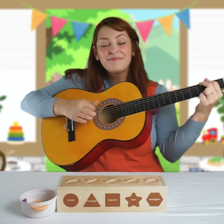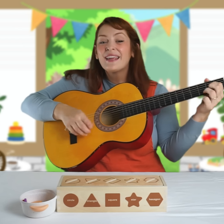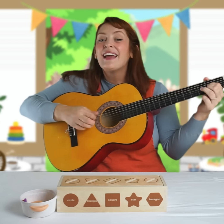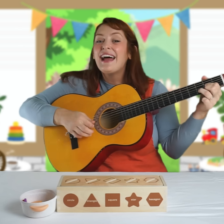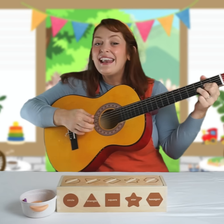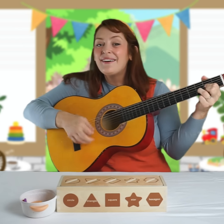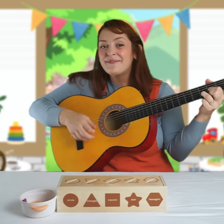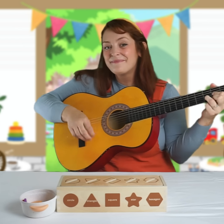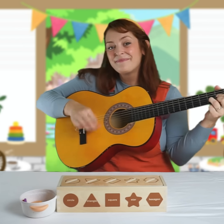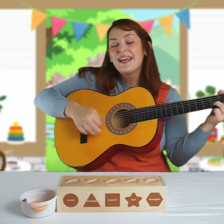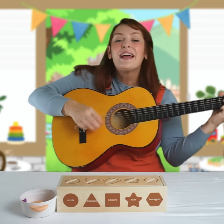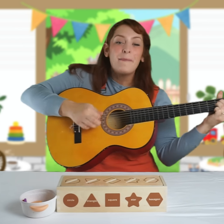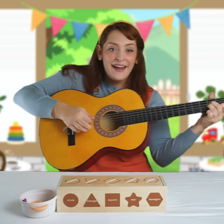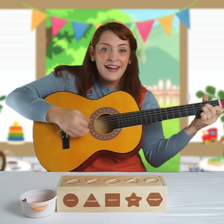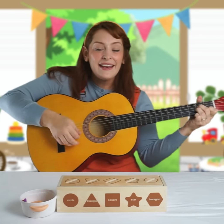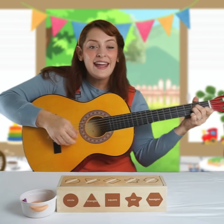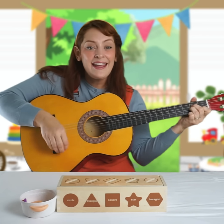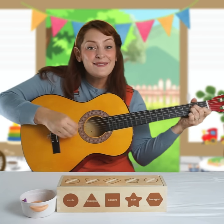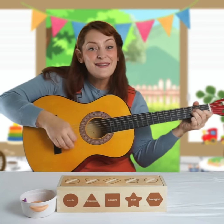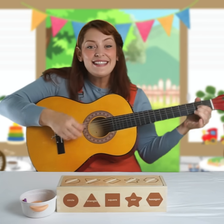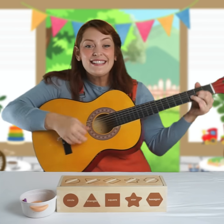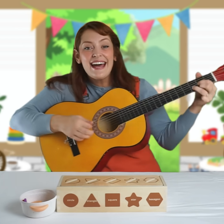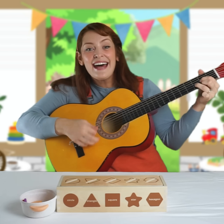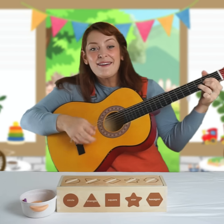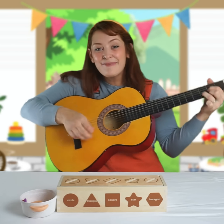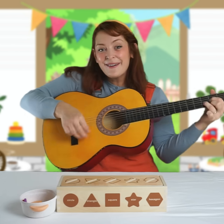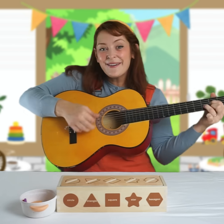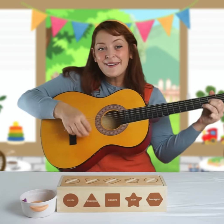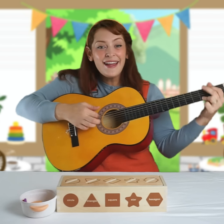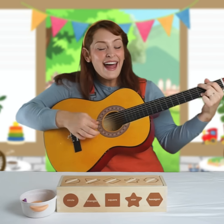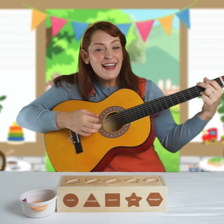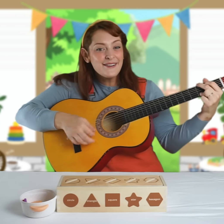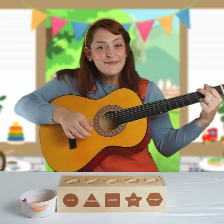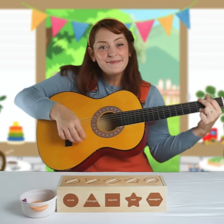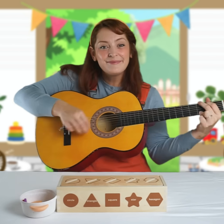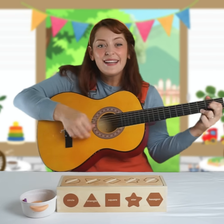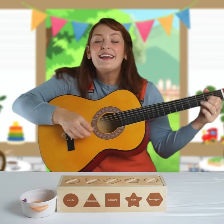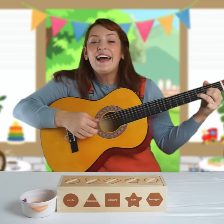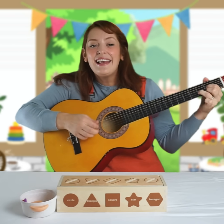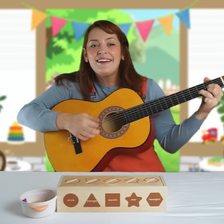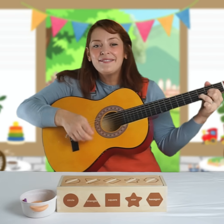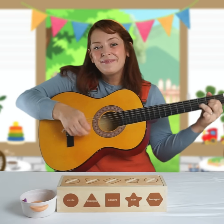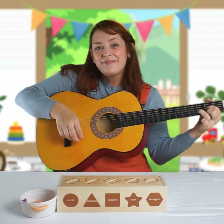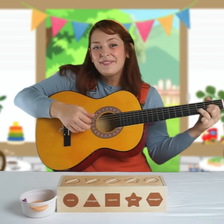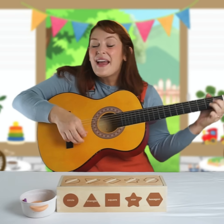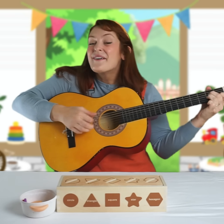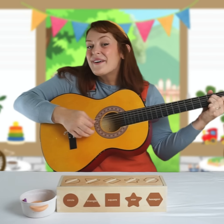Hello, hello, my name's Miss Apple. Hello, hello,